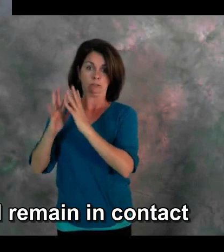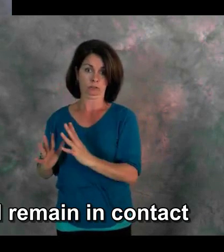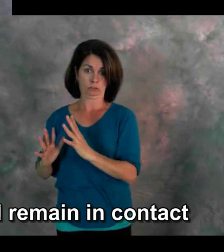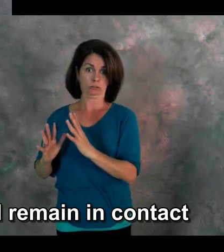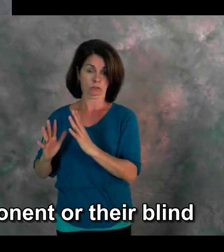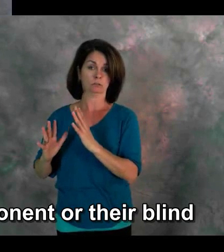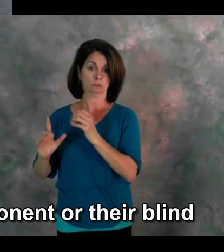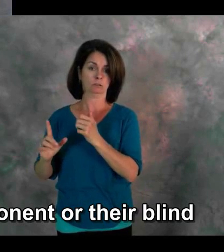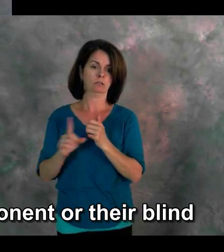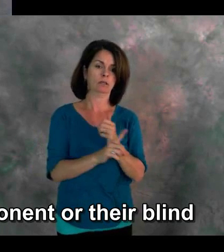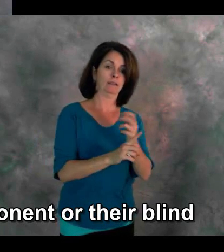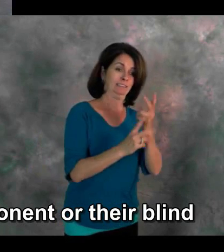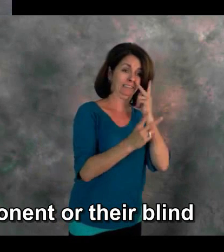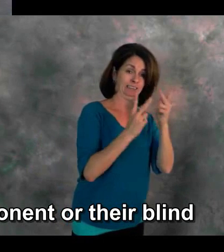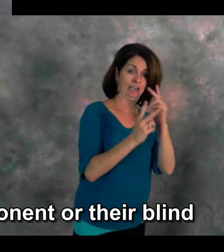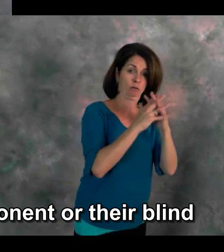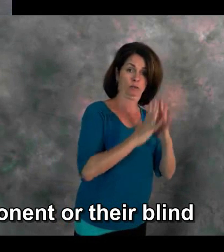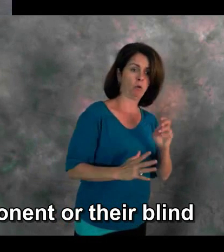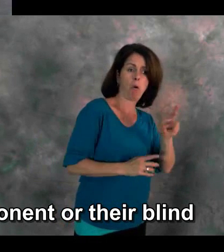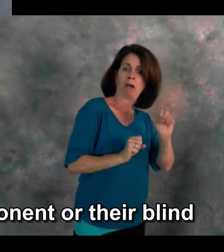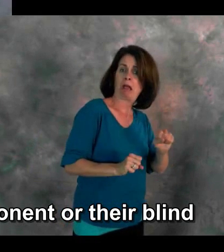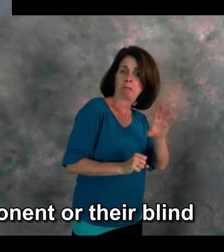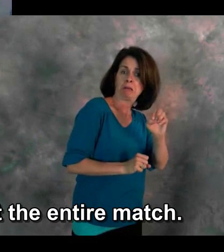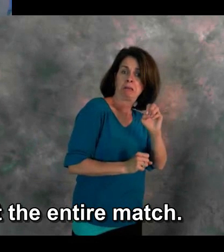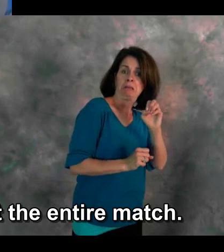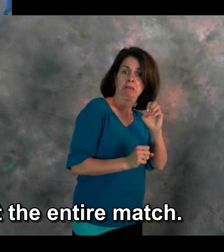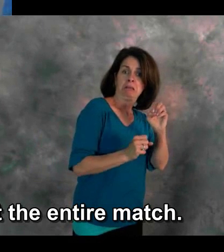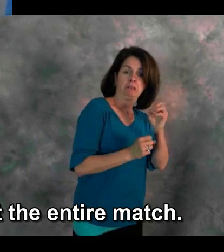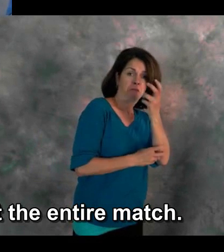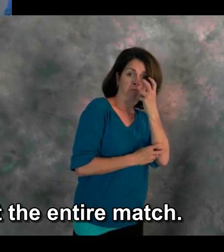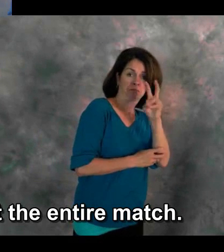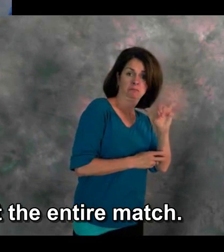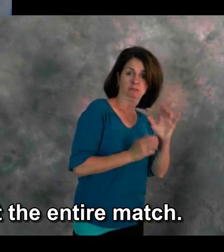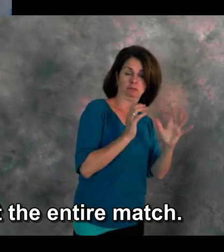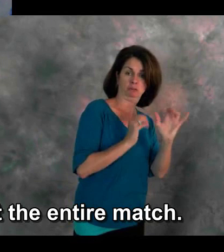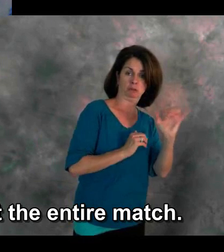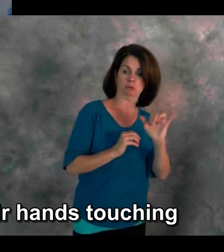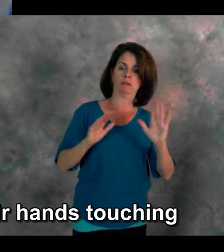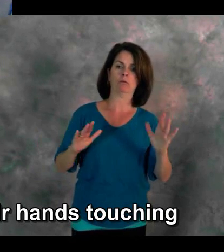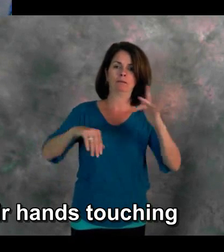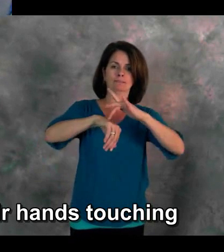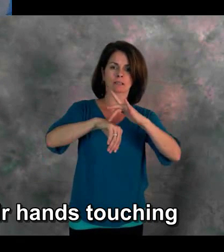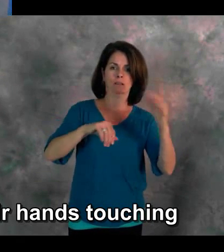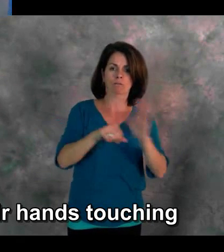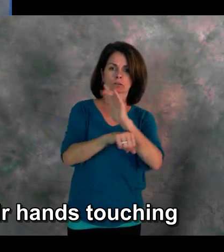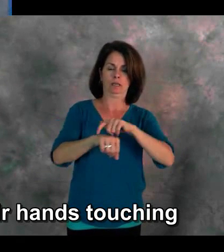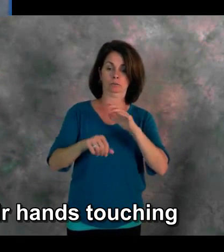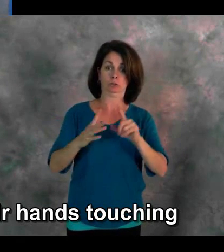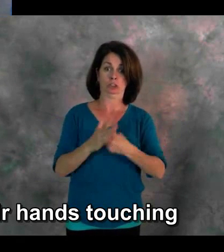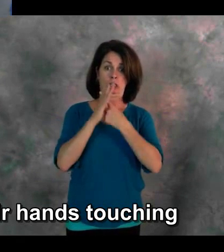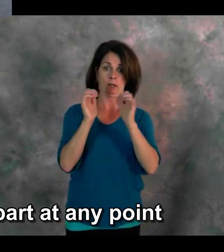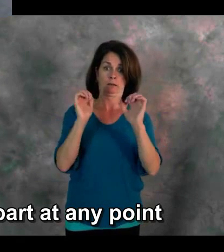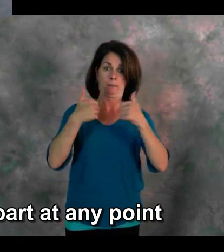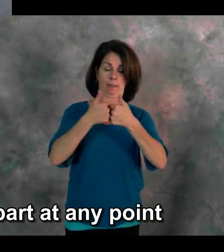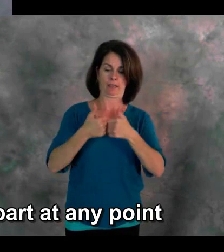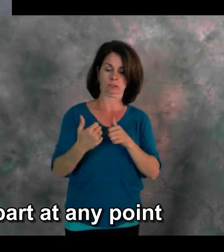remain in contact with their sighted opponent or their blind opponent throughout the entire match. They'll start with their hands